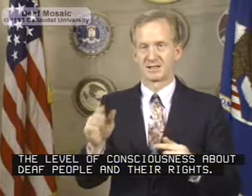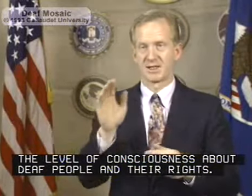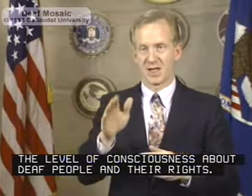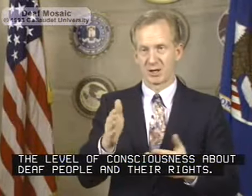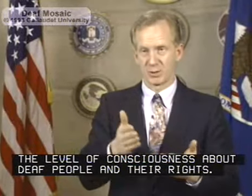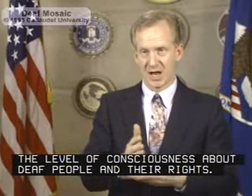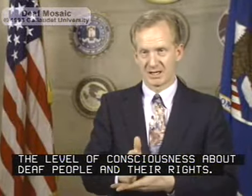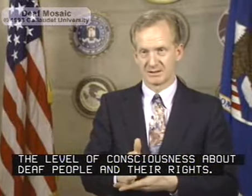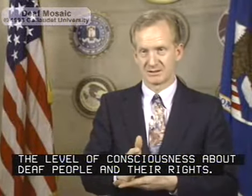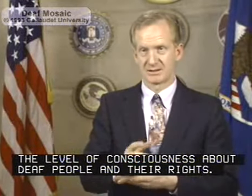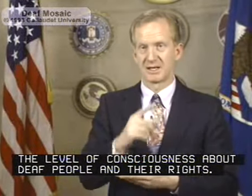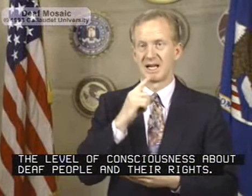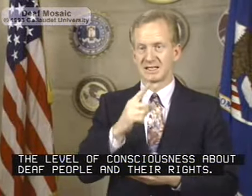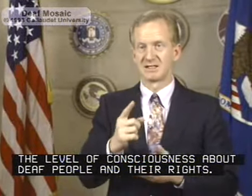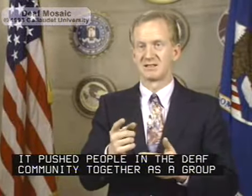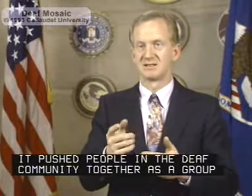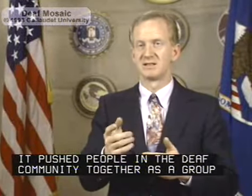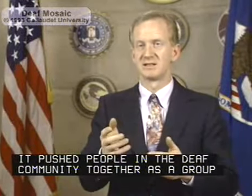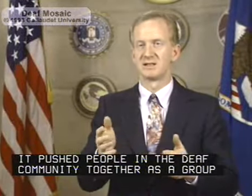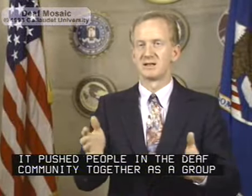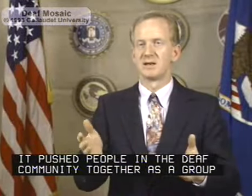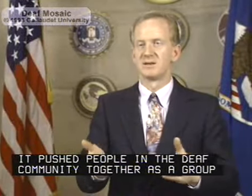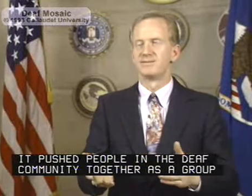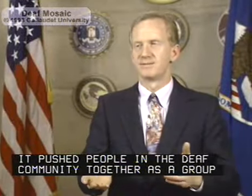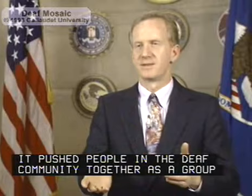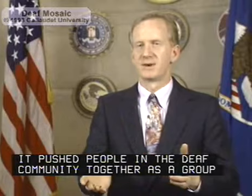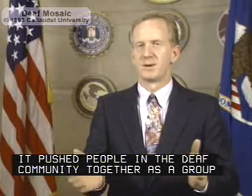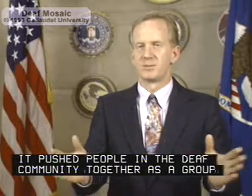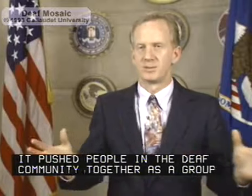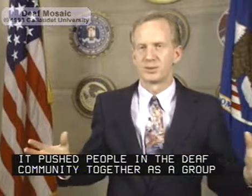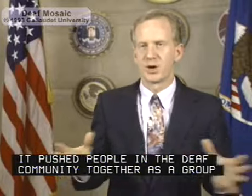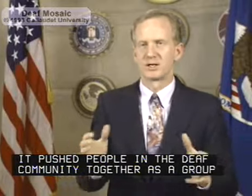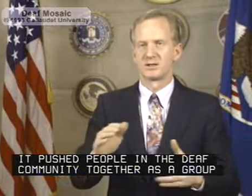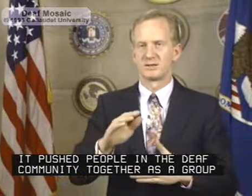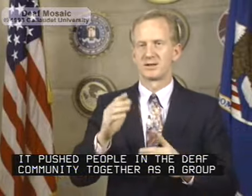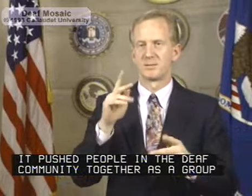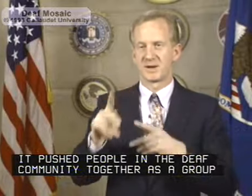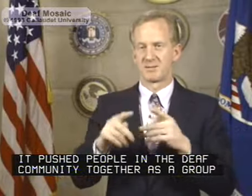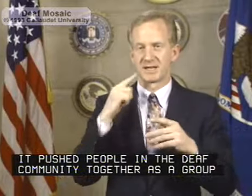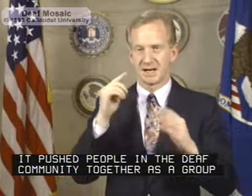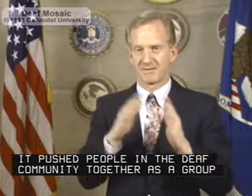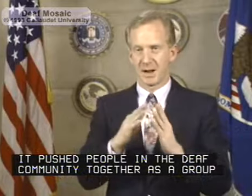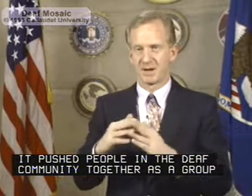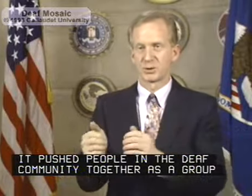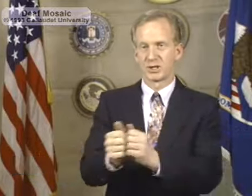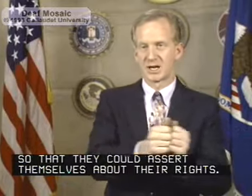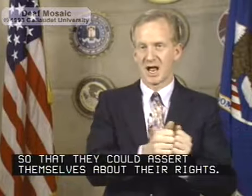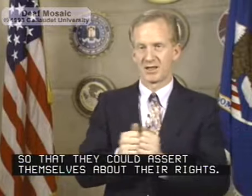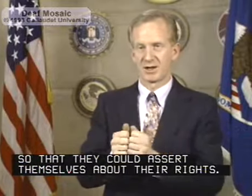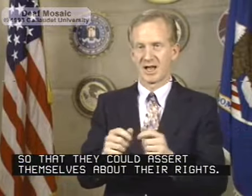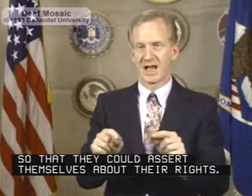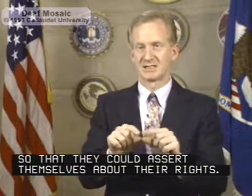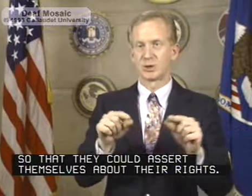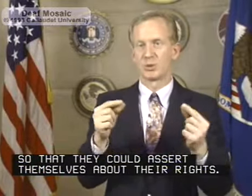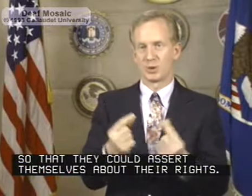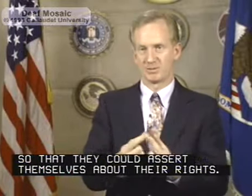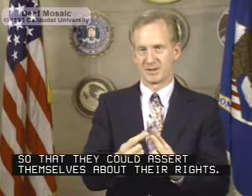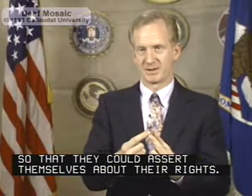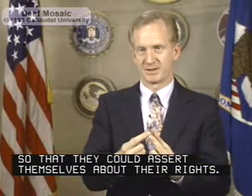rights. It pushed people in the deaf community together as a group so that they could